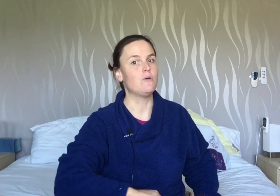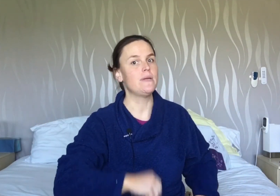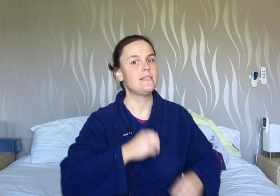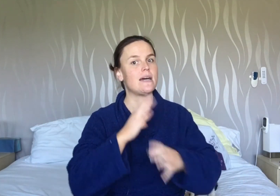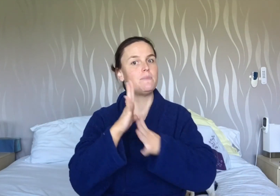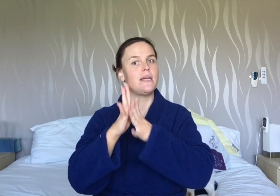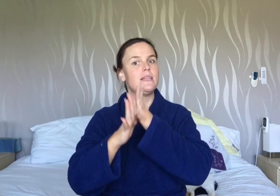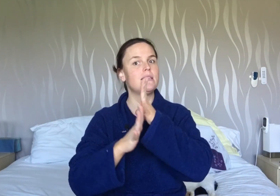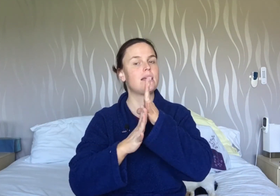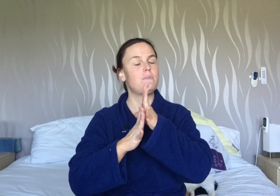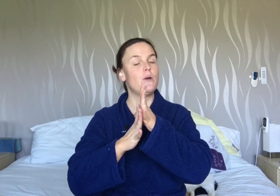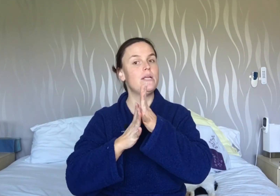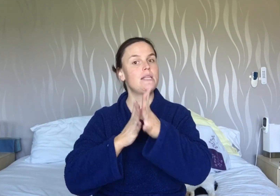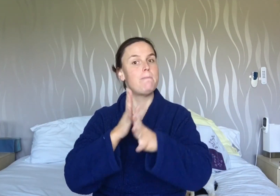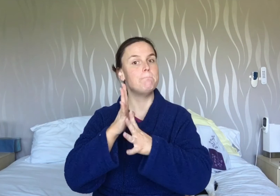be uploading the